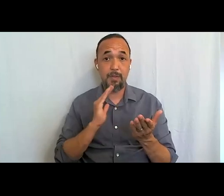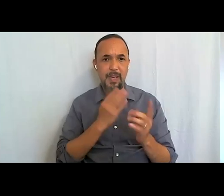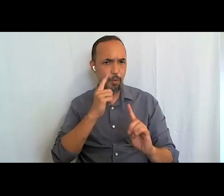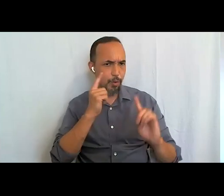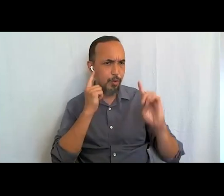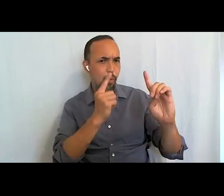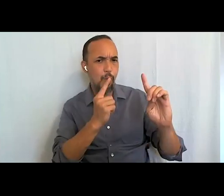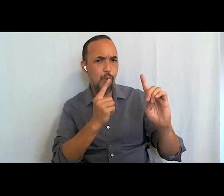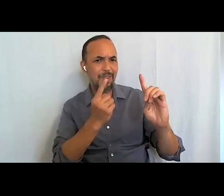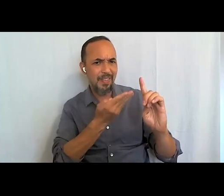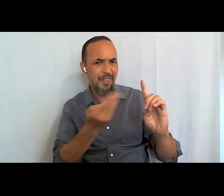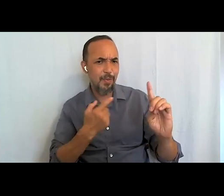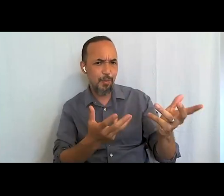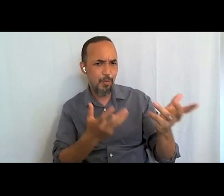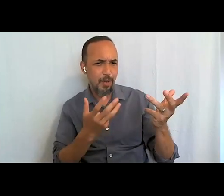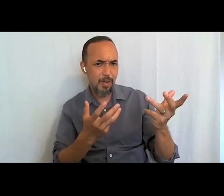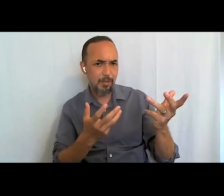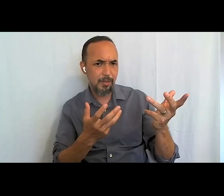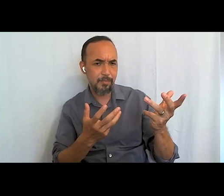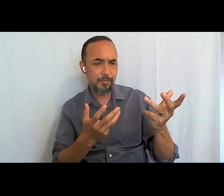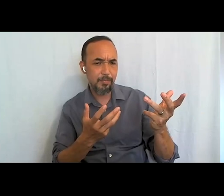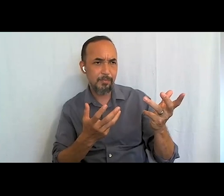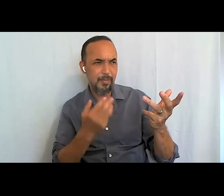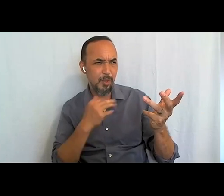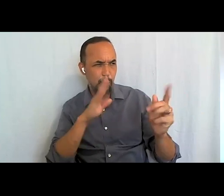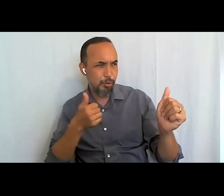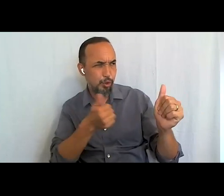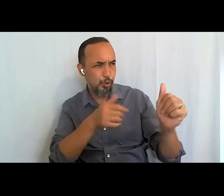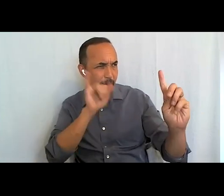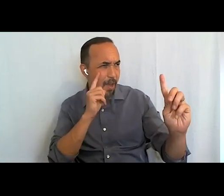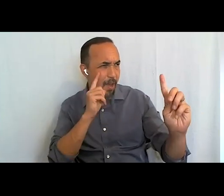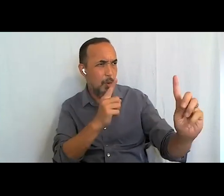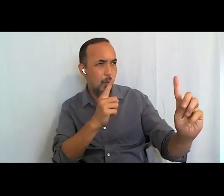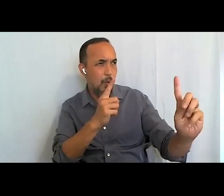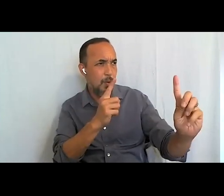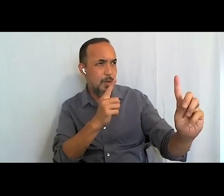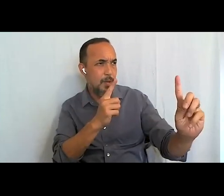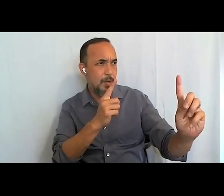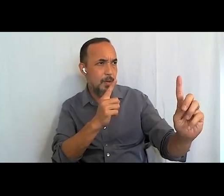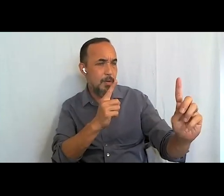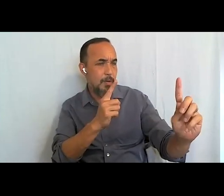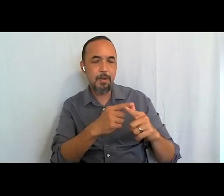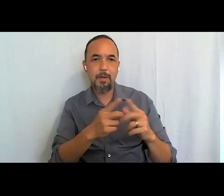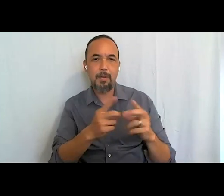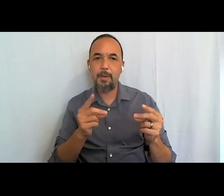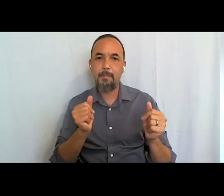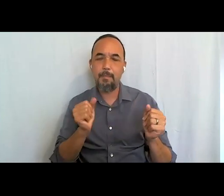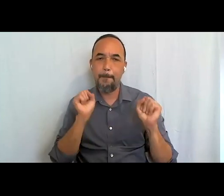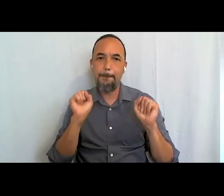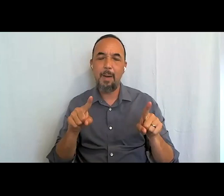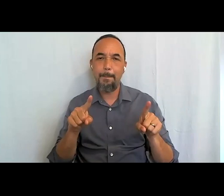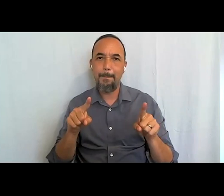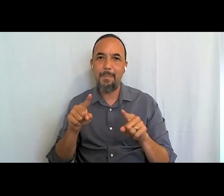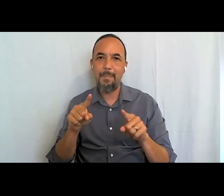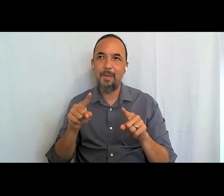that thing, right? Well, then immediately, the forces of the universe are like, wait, no,